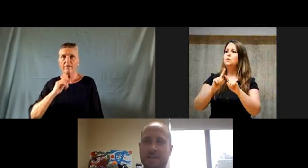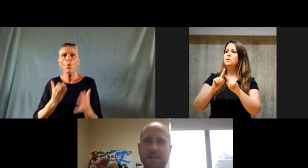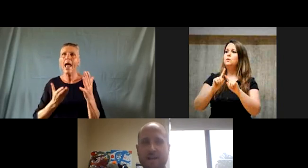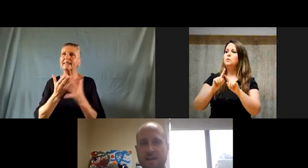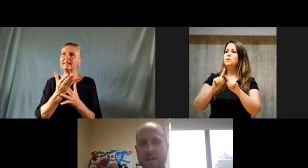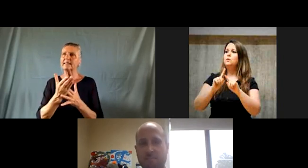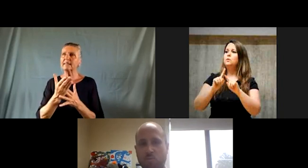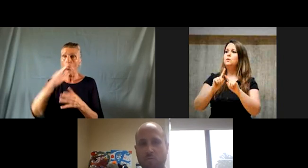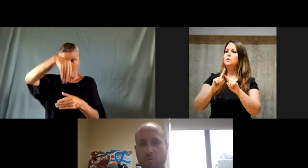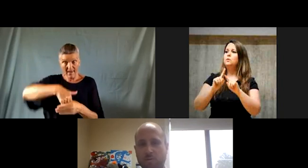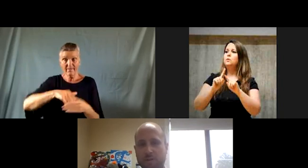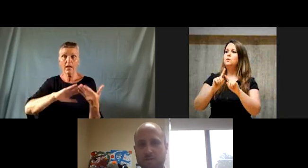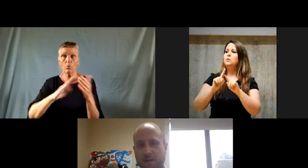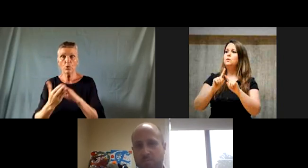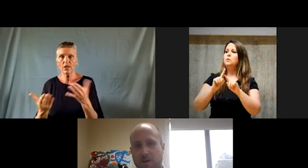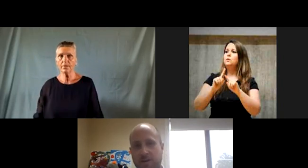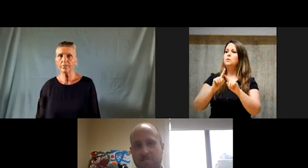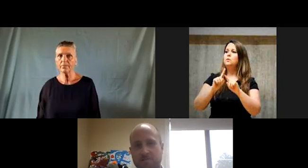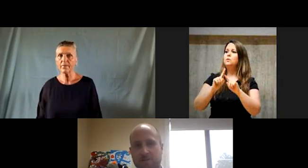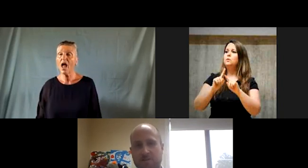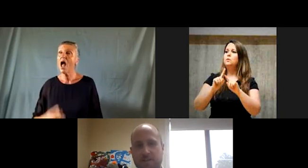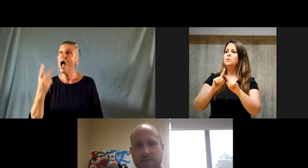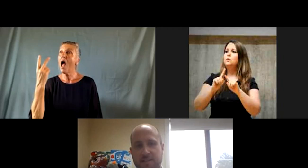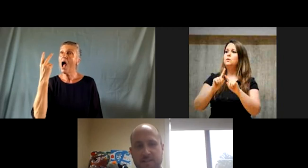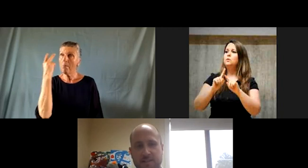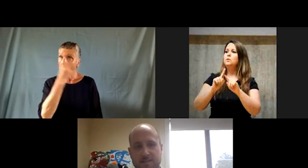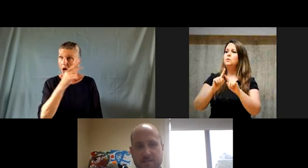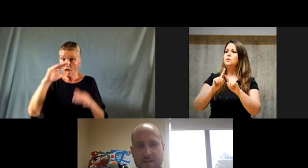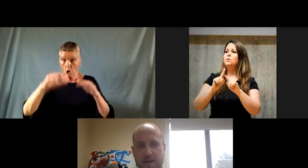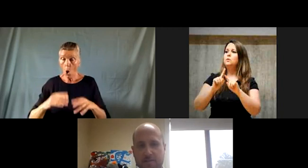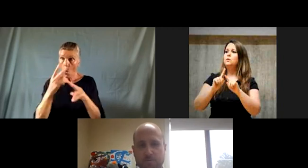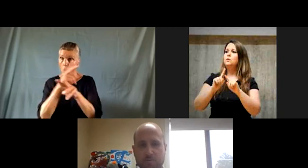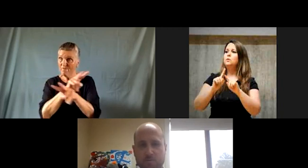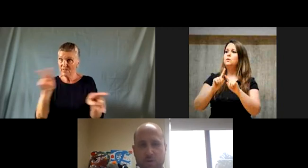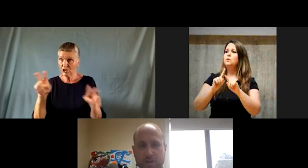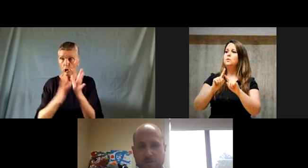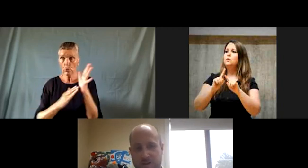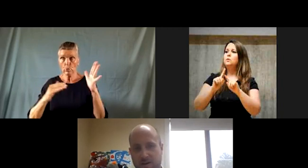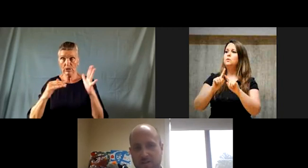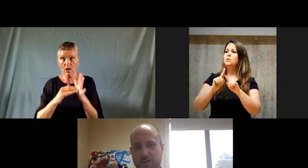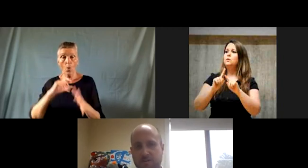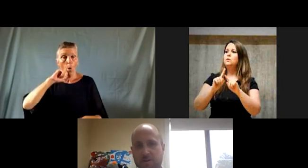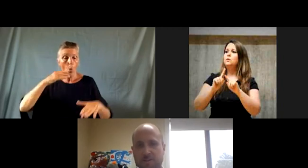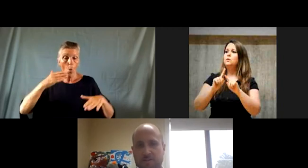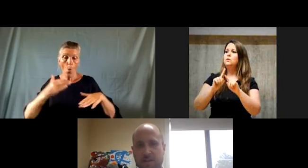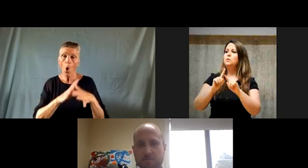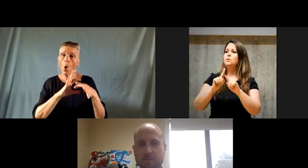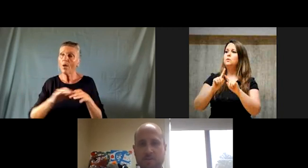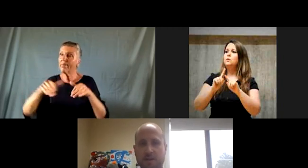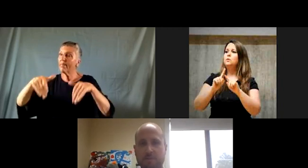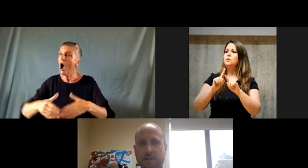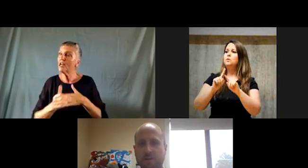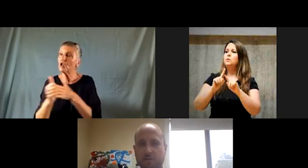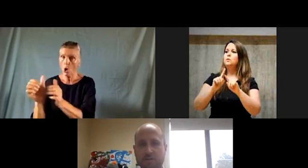community. What we will be doing at Blind Low Vision New Zealand is working with our guide dog